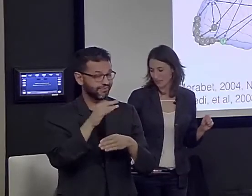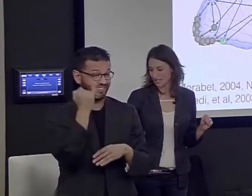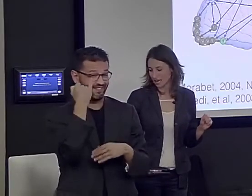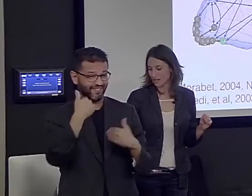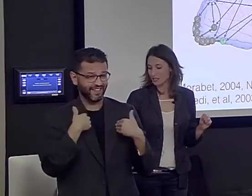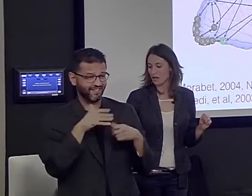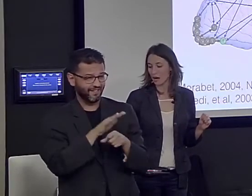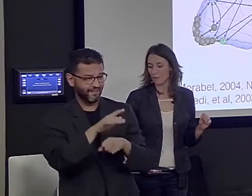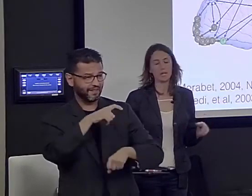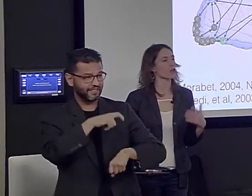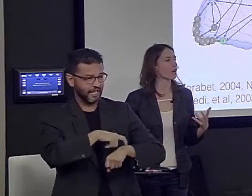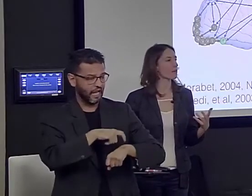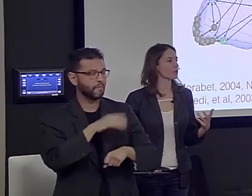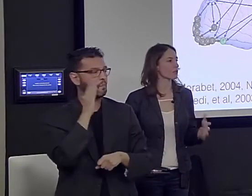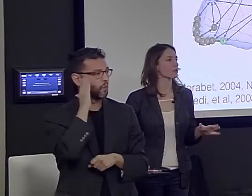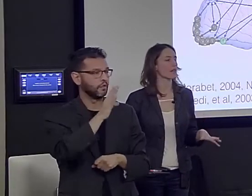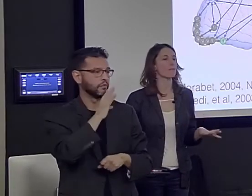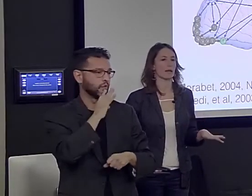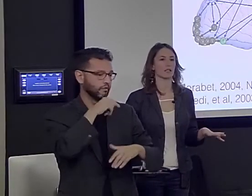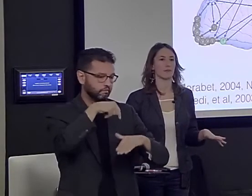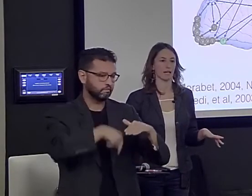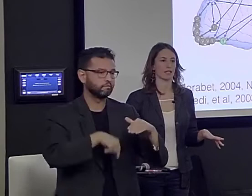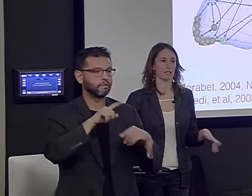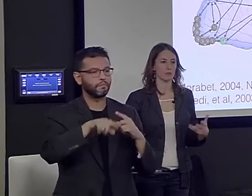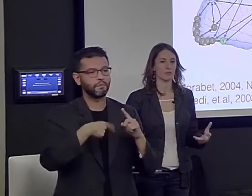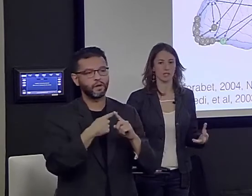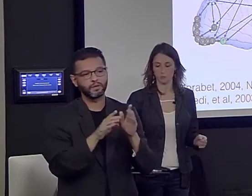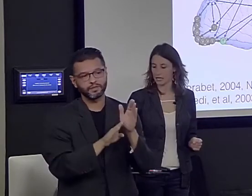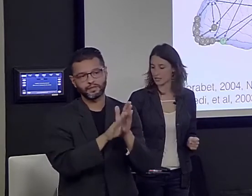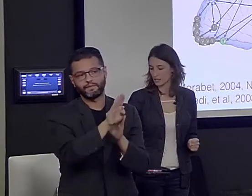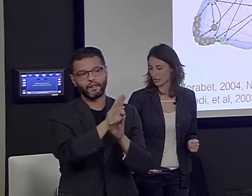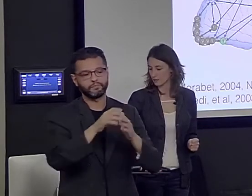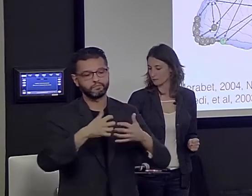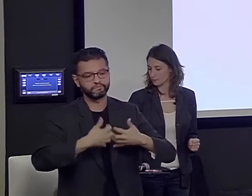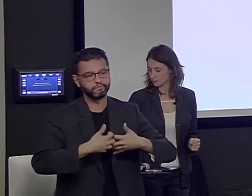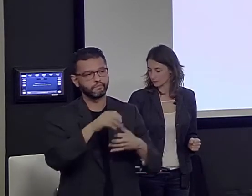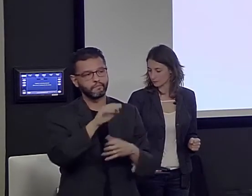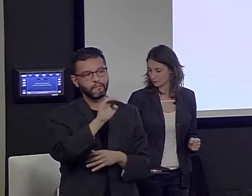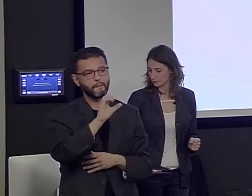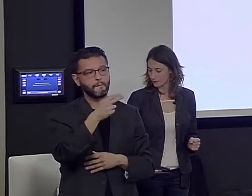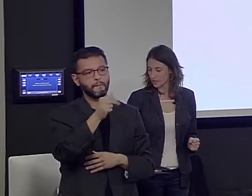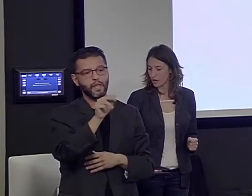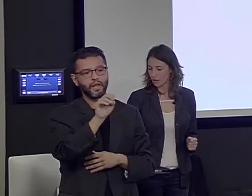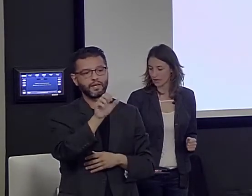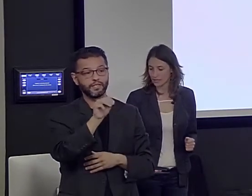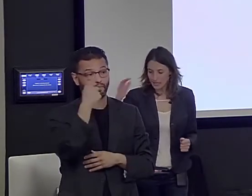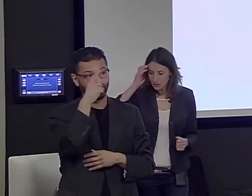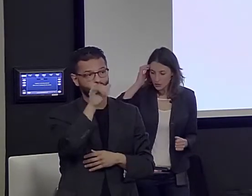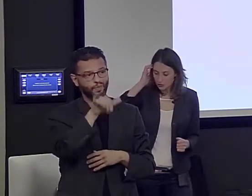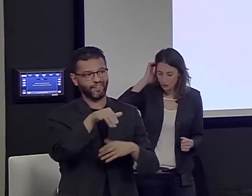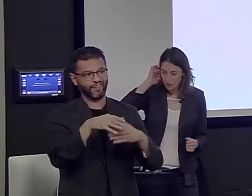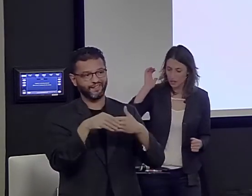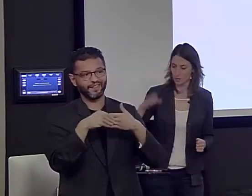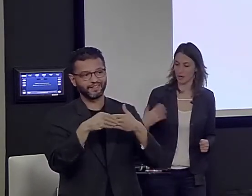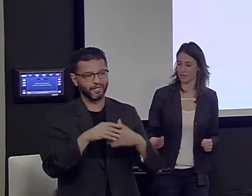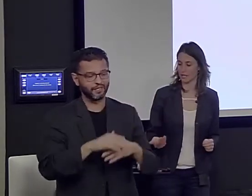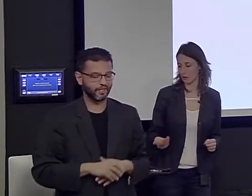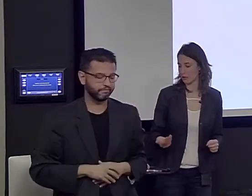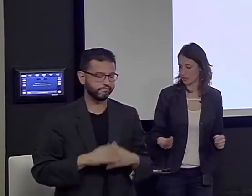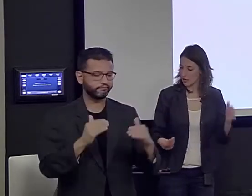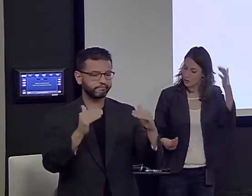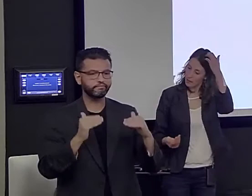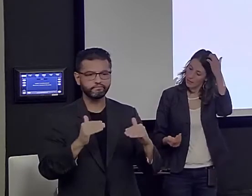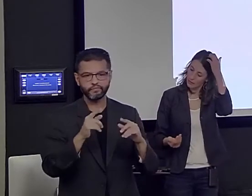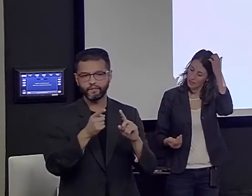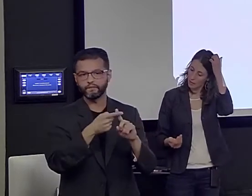have time at the end, I'll talk about some developmental mechanisms for this plasticity. Okay, so the first experiment that I